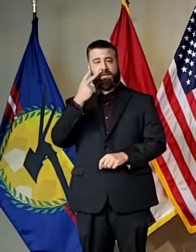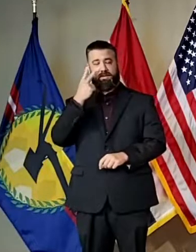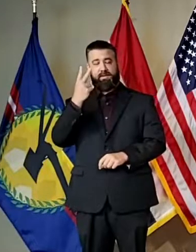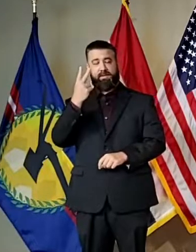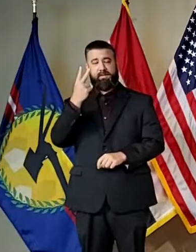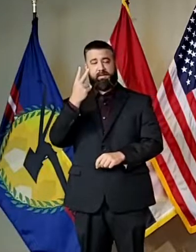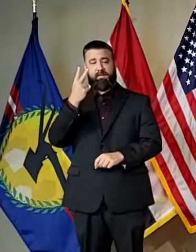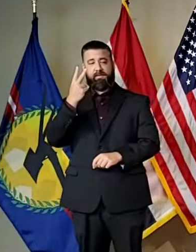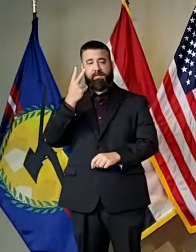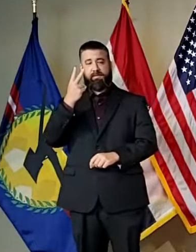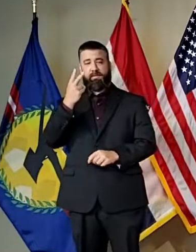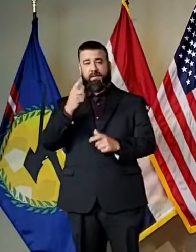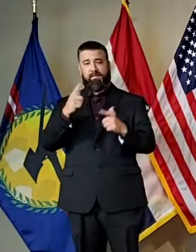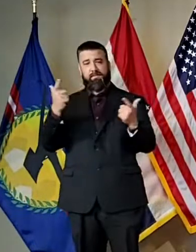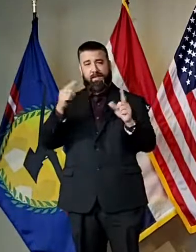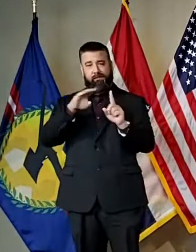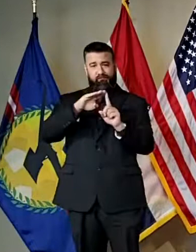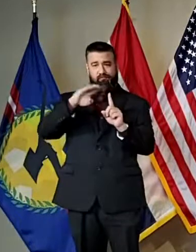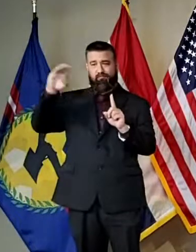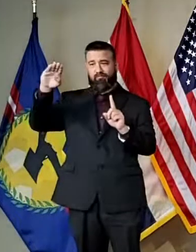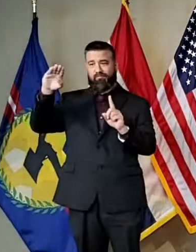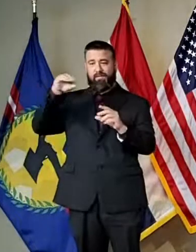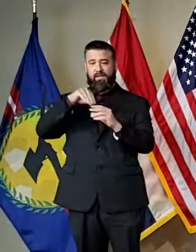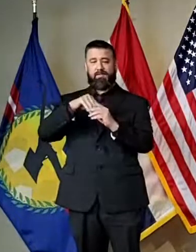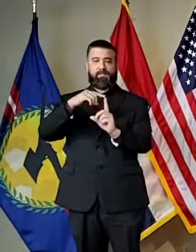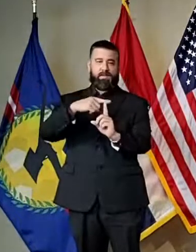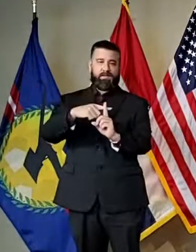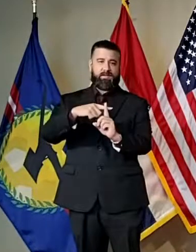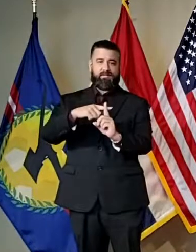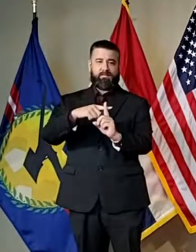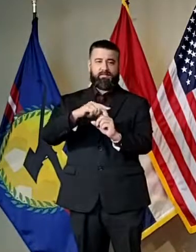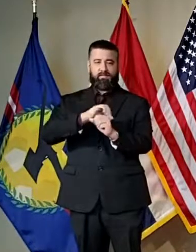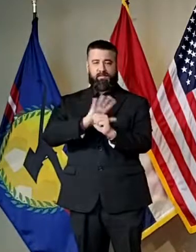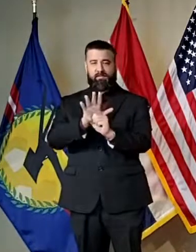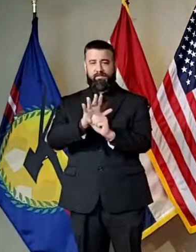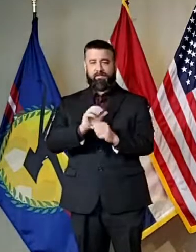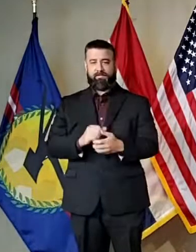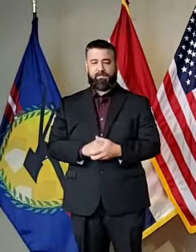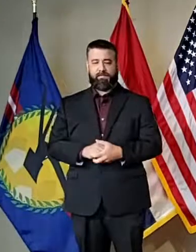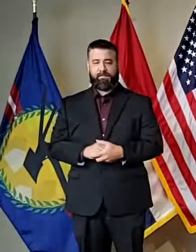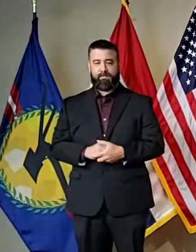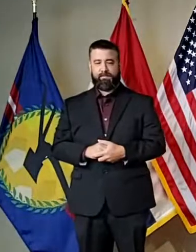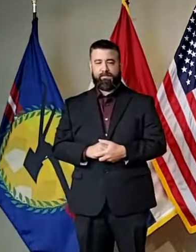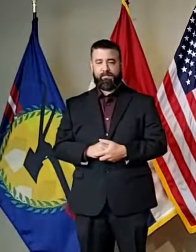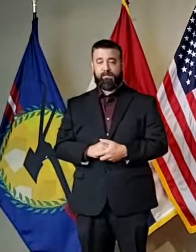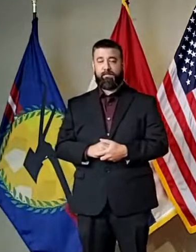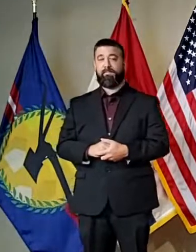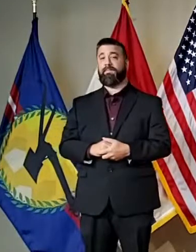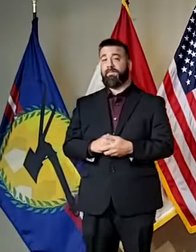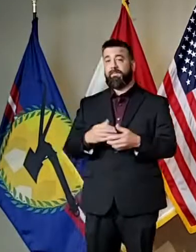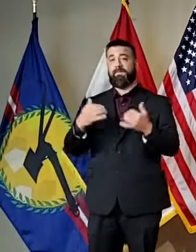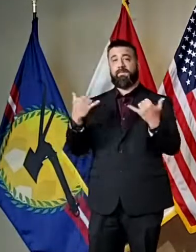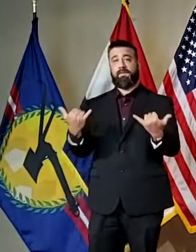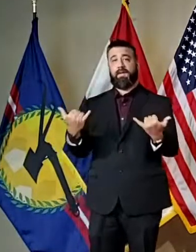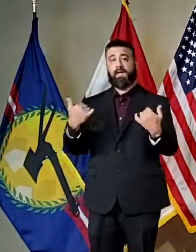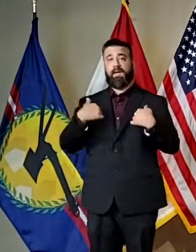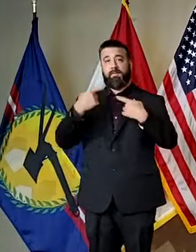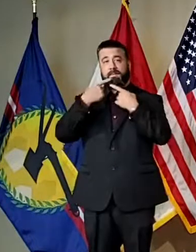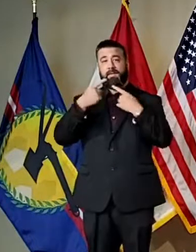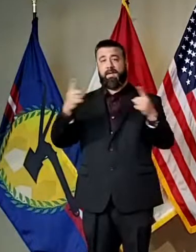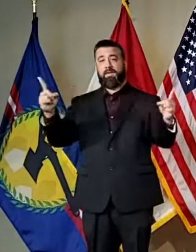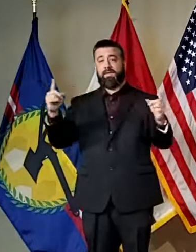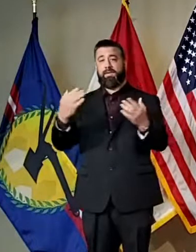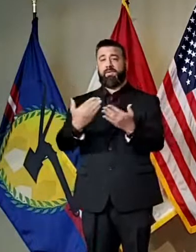without seeing a dramatic increase in positive cases. Therefore, today I'm announcing new health